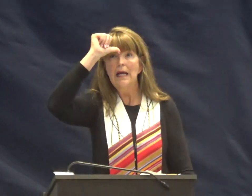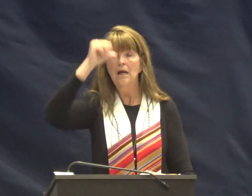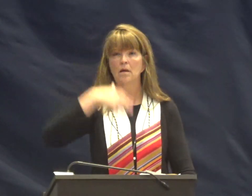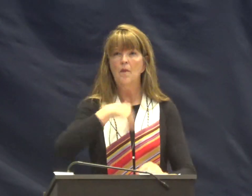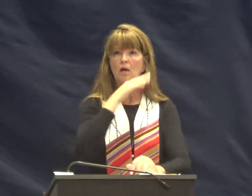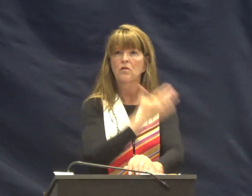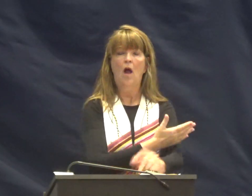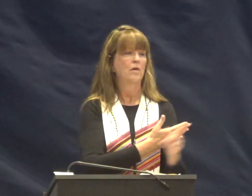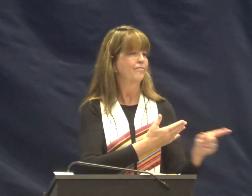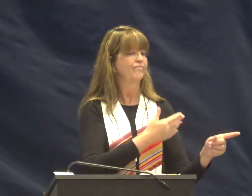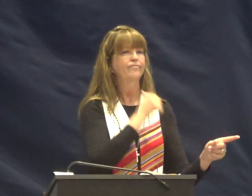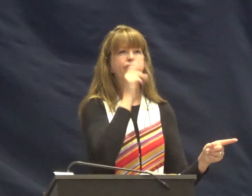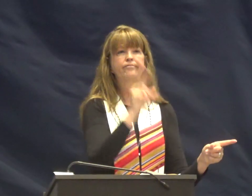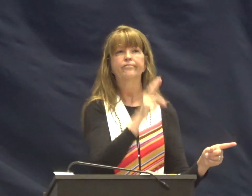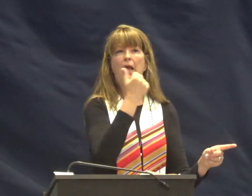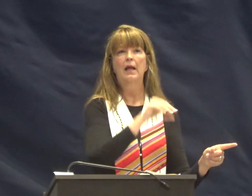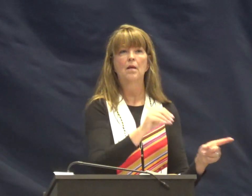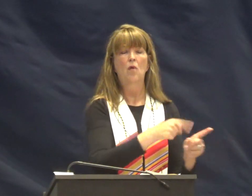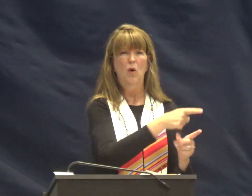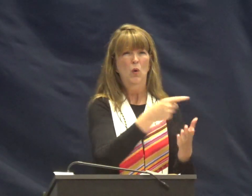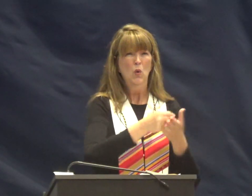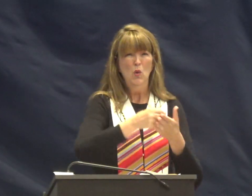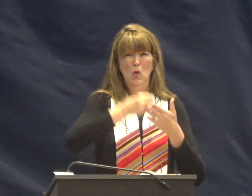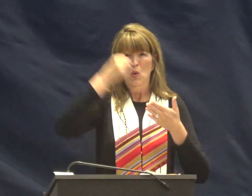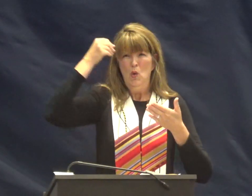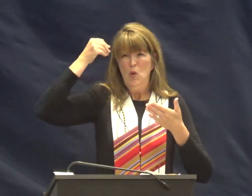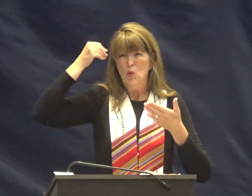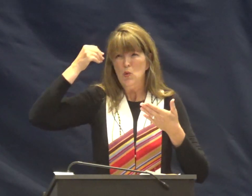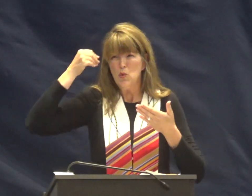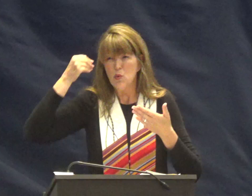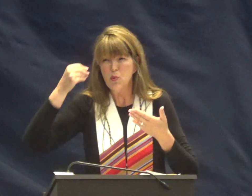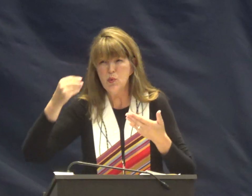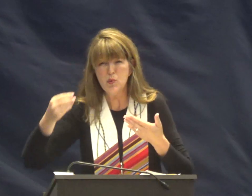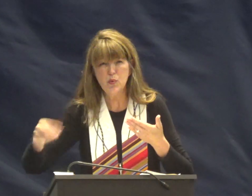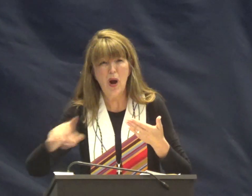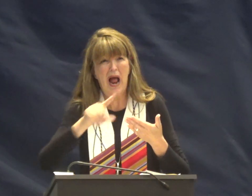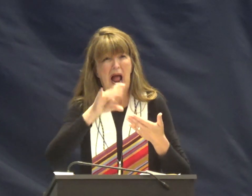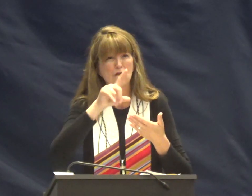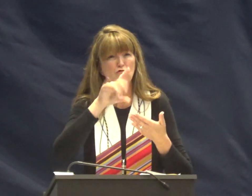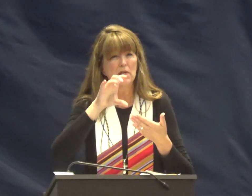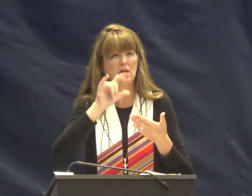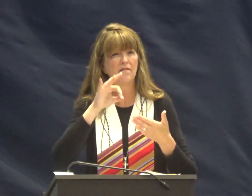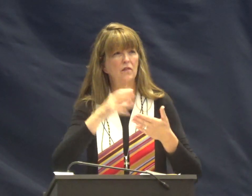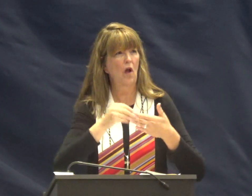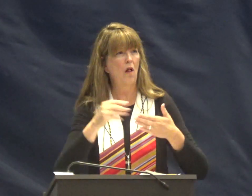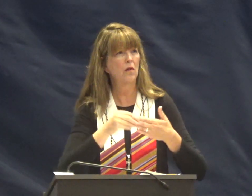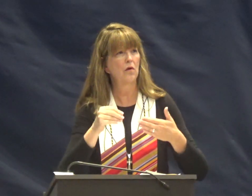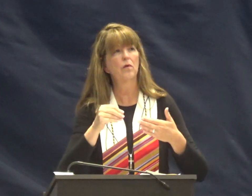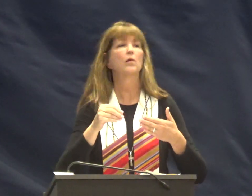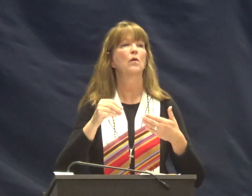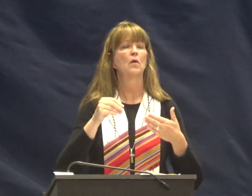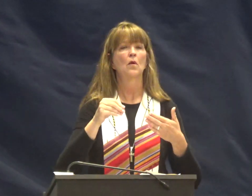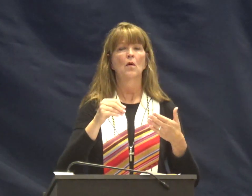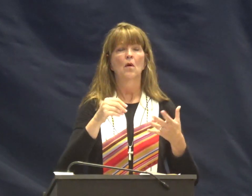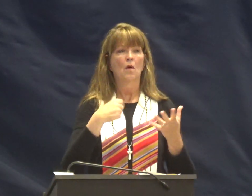I did have some clothes from India that were not being used any longer, and they were really